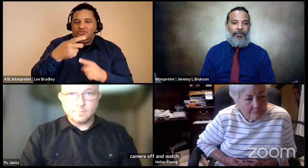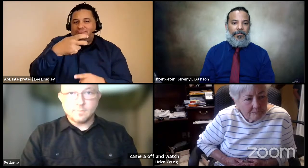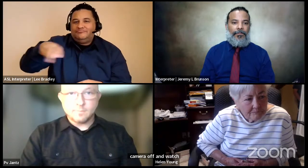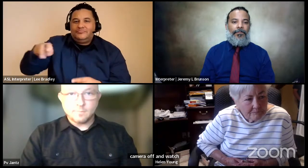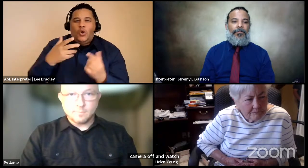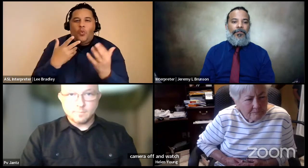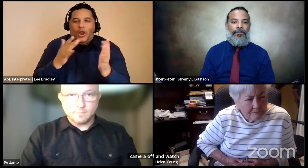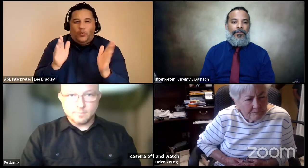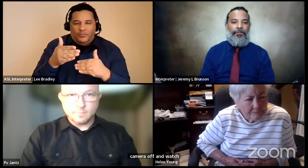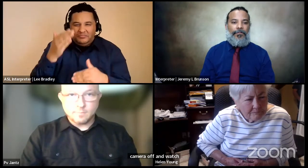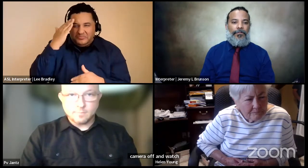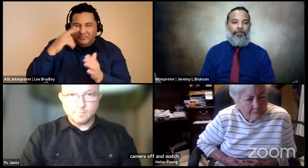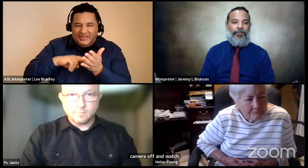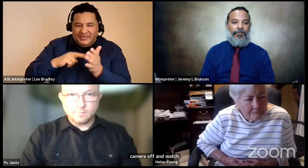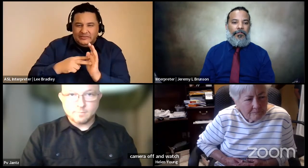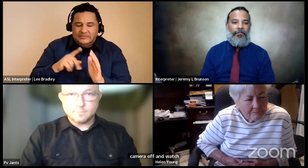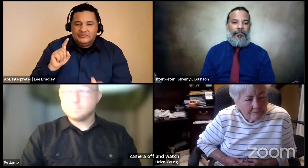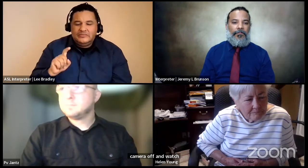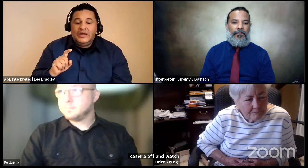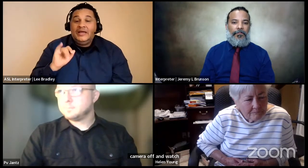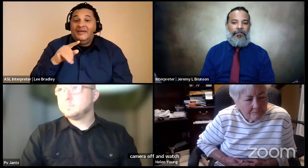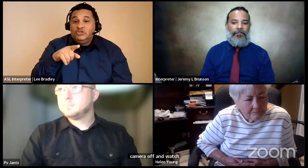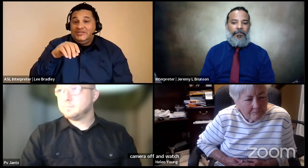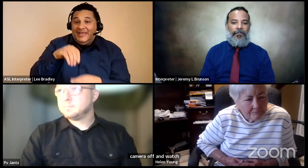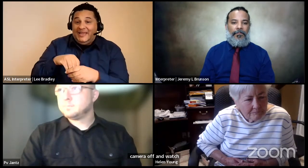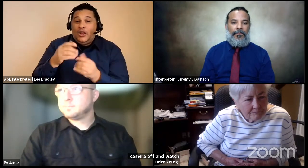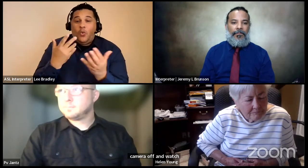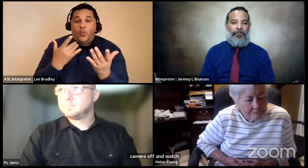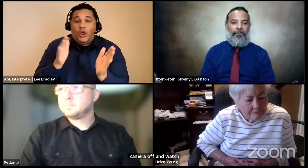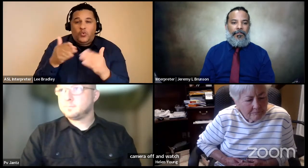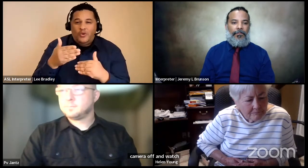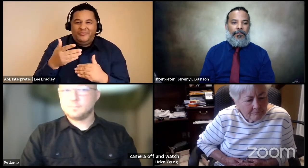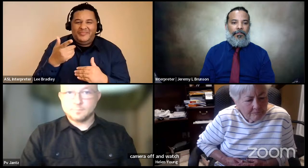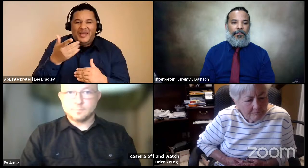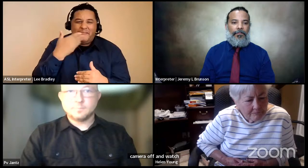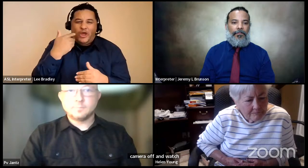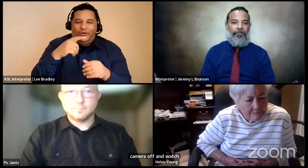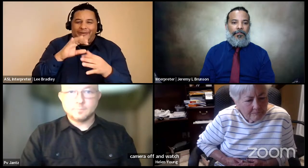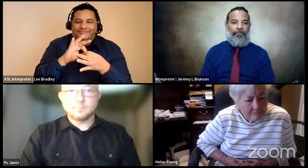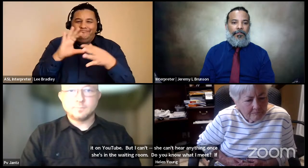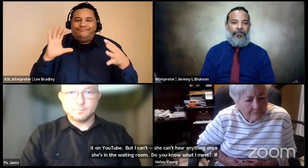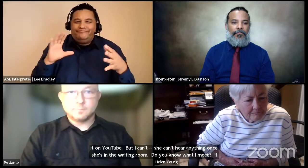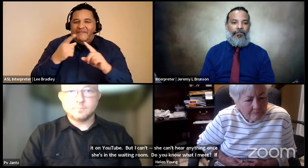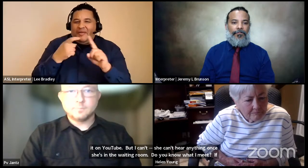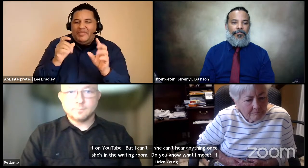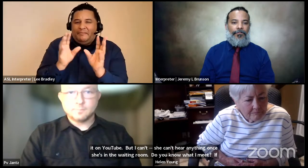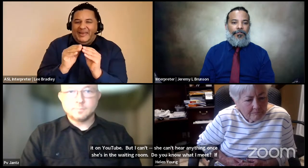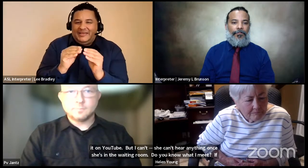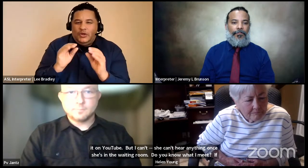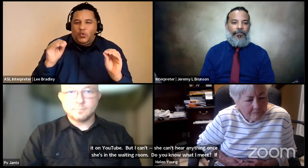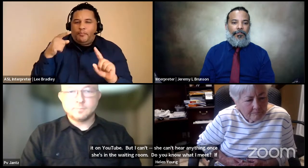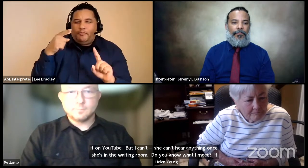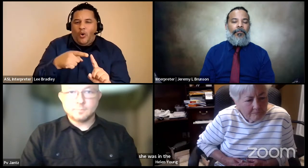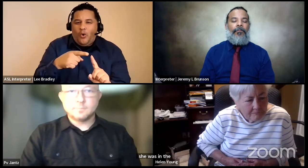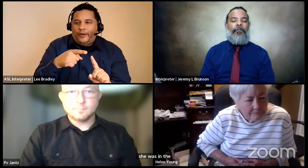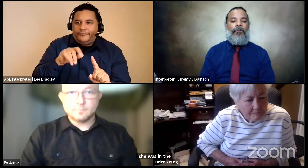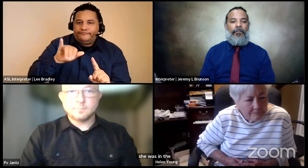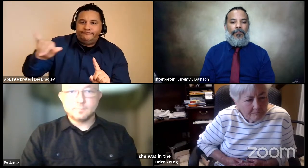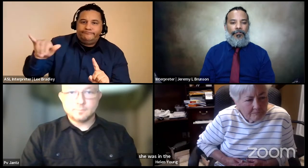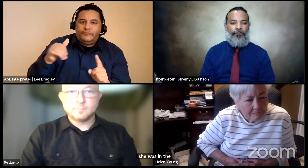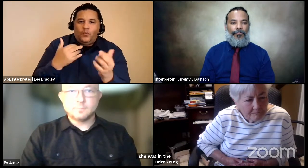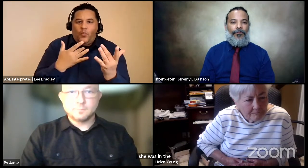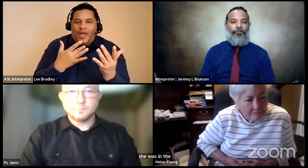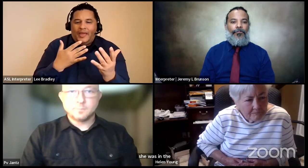mean? If she's in the waiting room, she might as well go ahead and disconnect from the meeting. There would be no point for her to just sit in the waiting